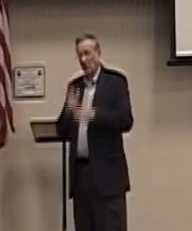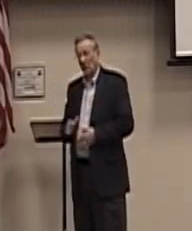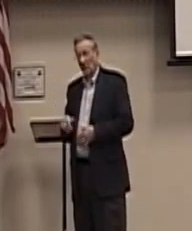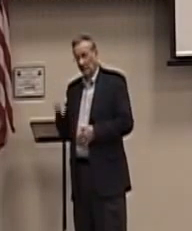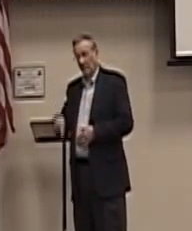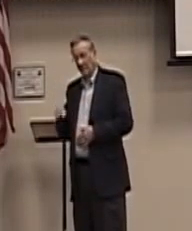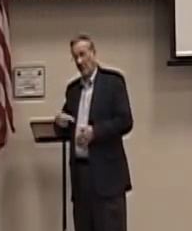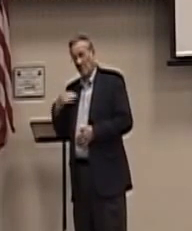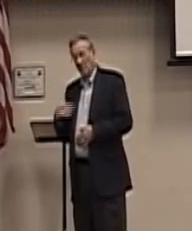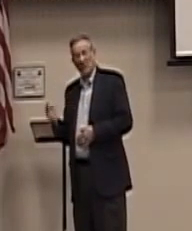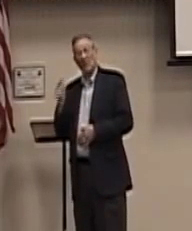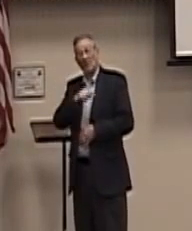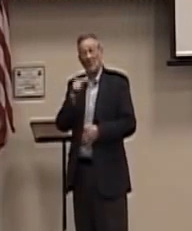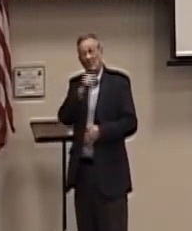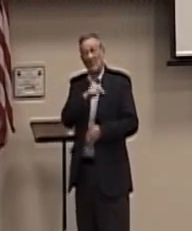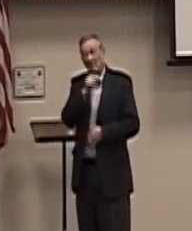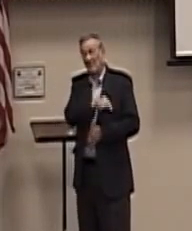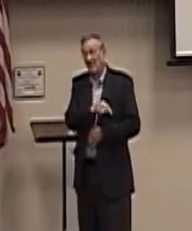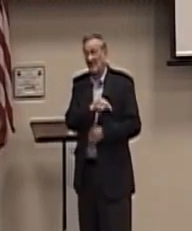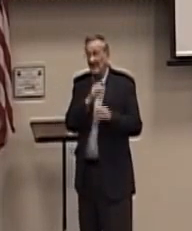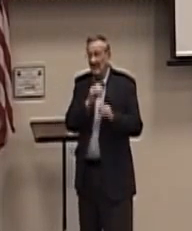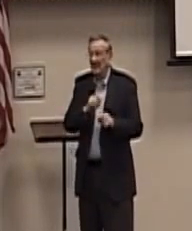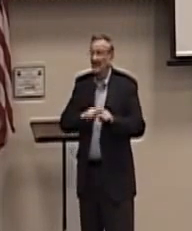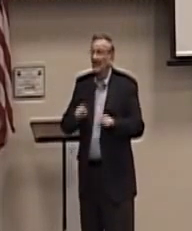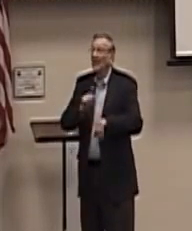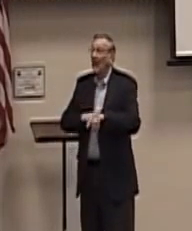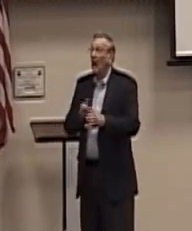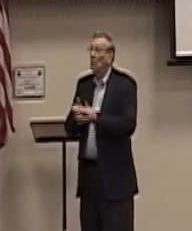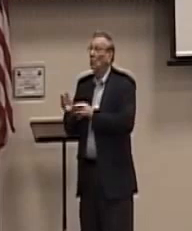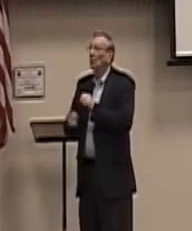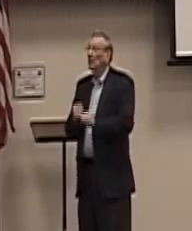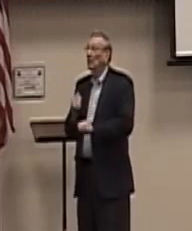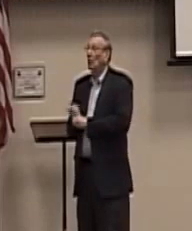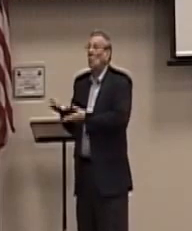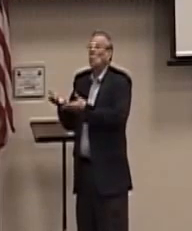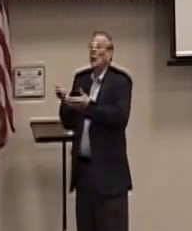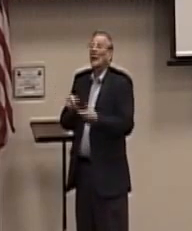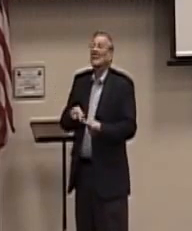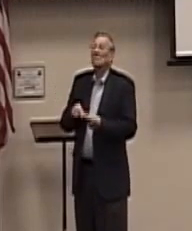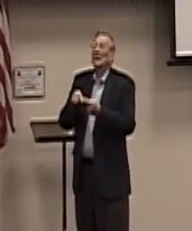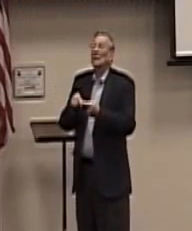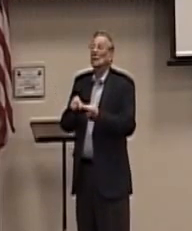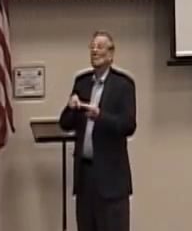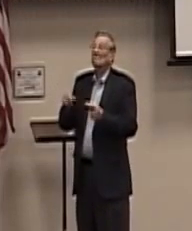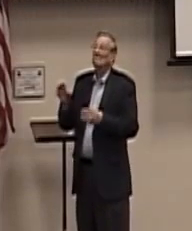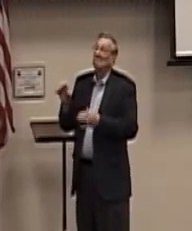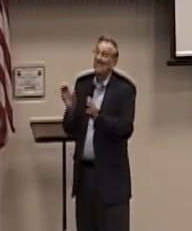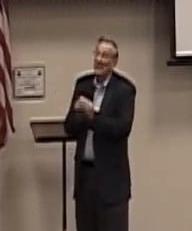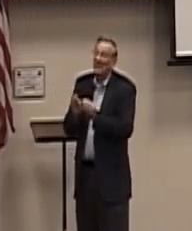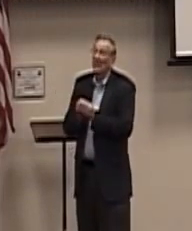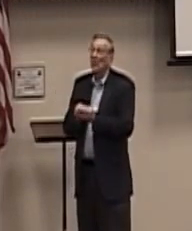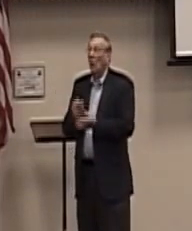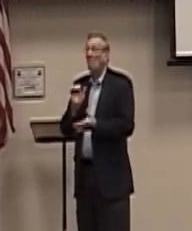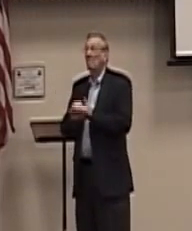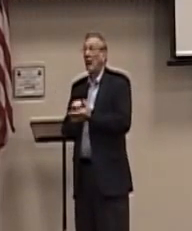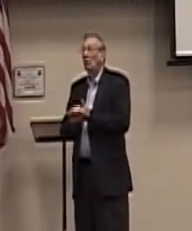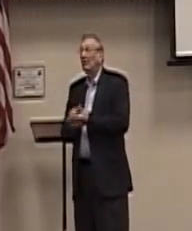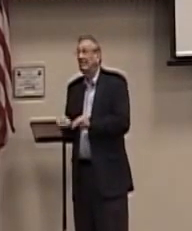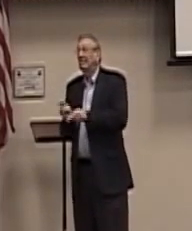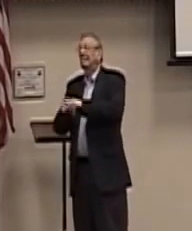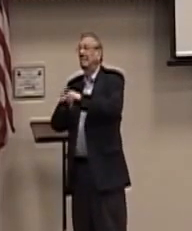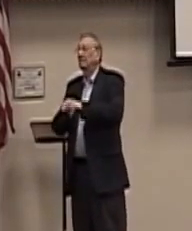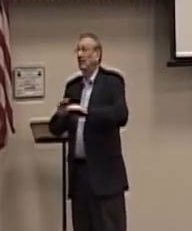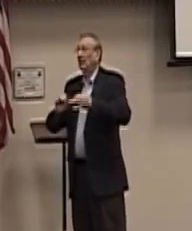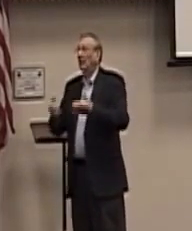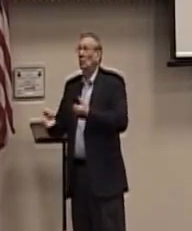Sunset members and ministers will travel down at different times during the year and bring a special seminar or marriage enrichment classes or whatever